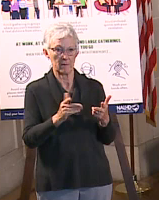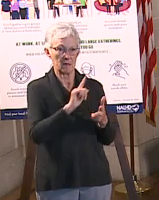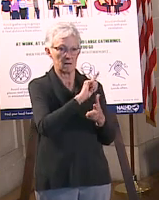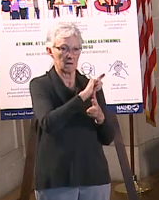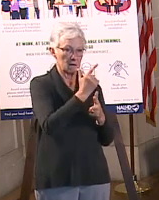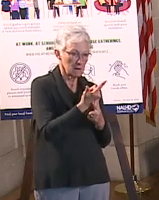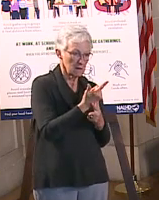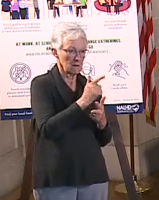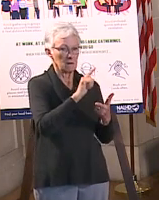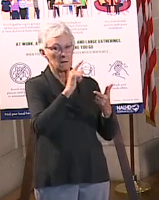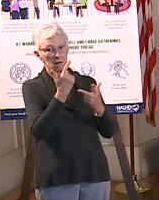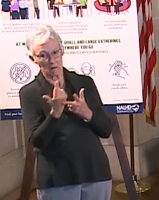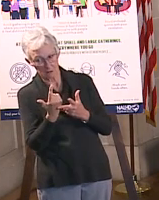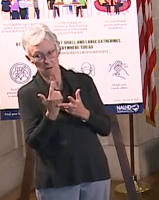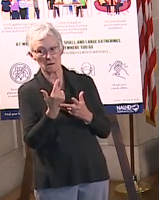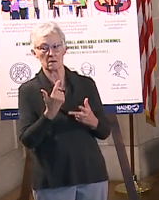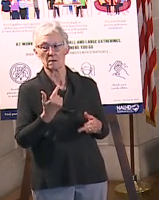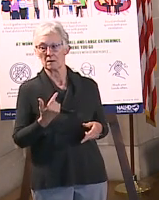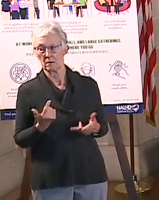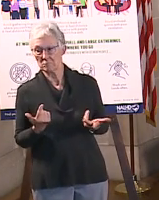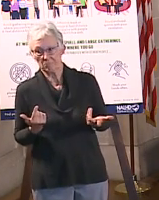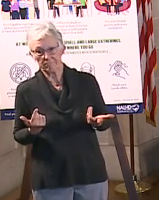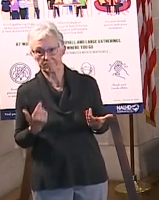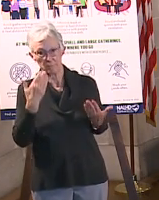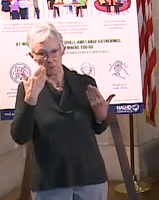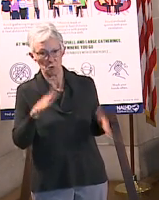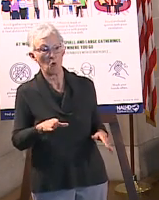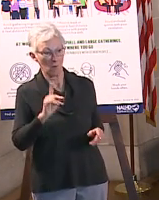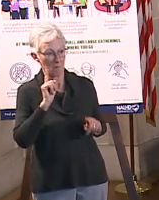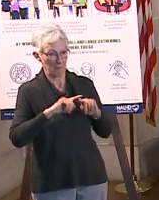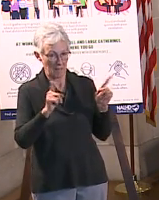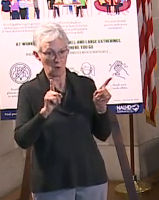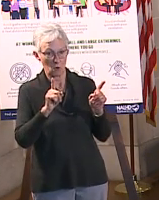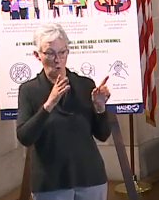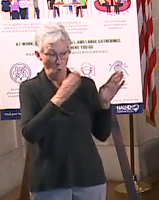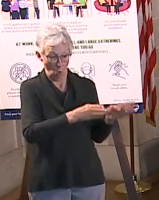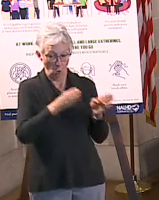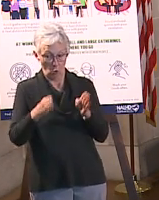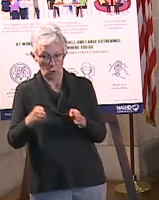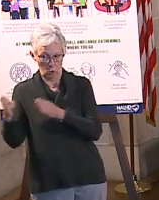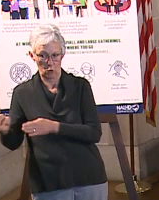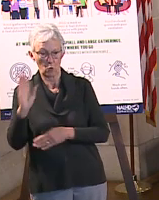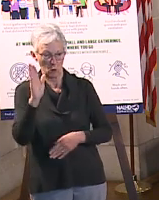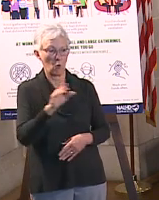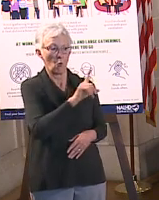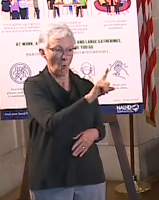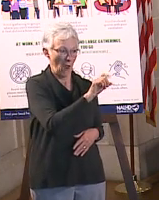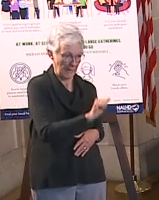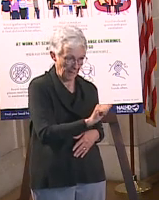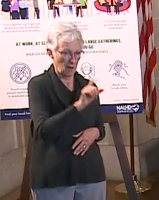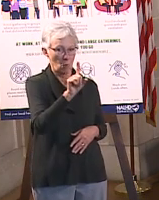phase 1B is going to come before phase 1C. I can't tell you exactly a timeline. We expect that we'll get to phase 1B